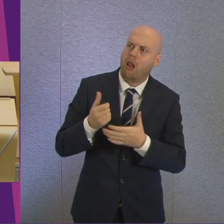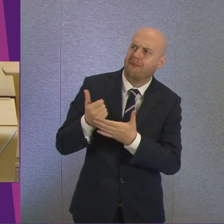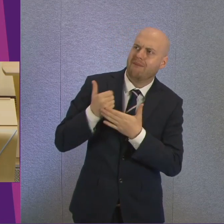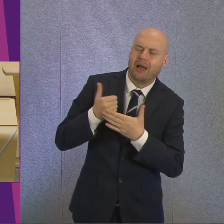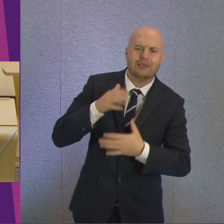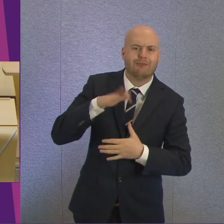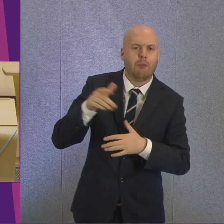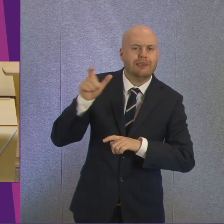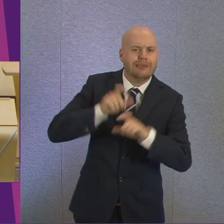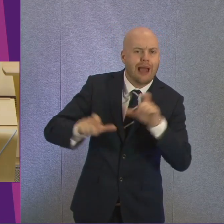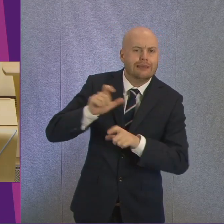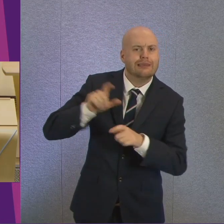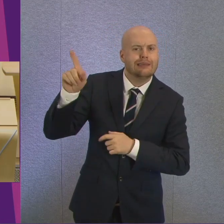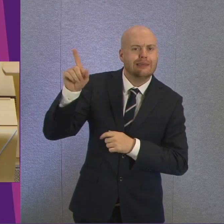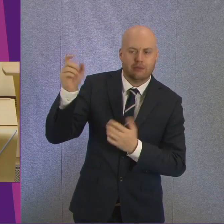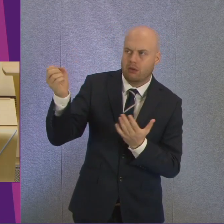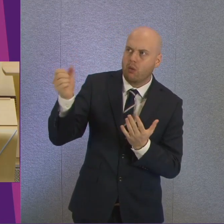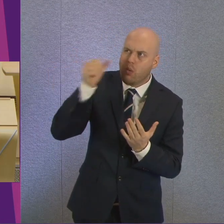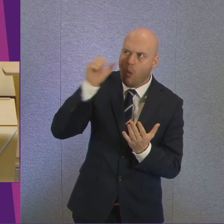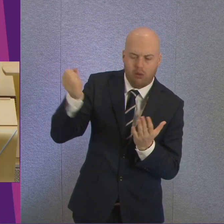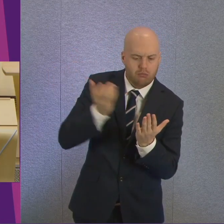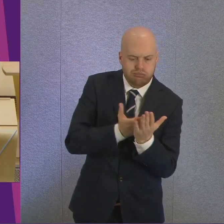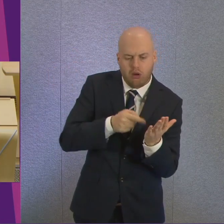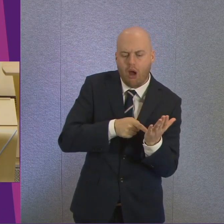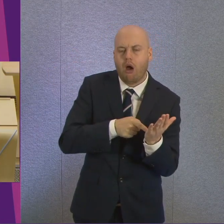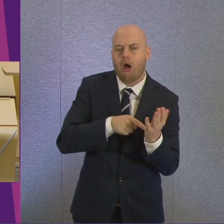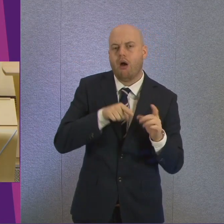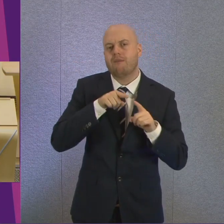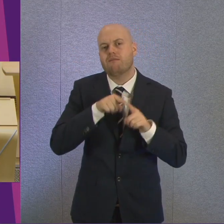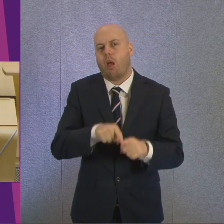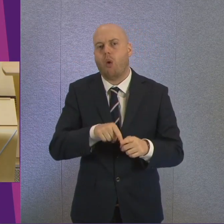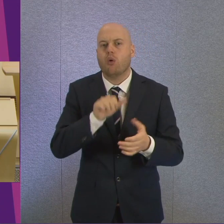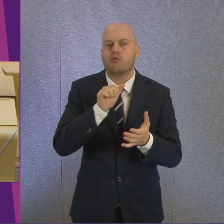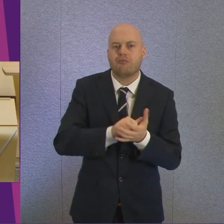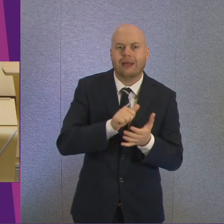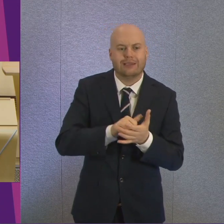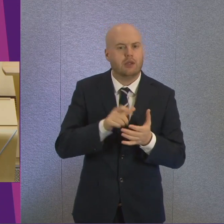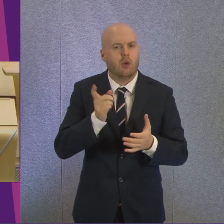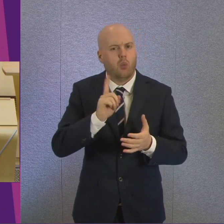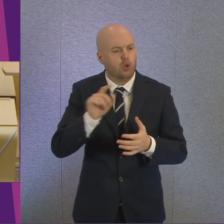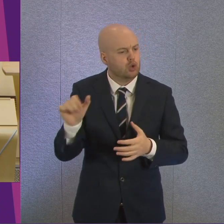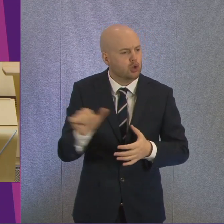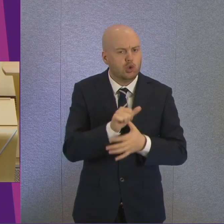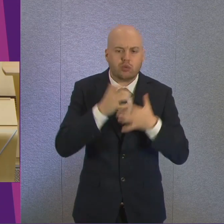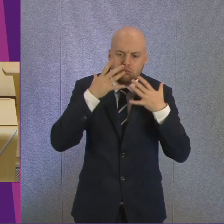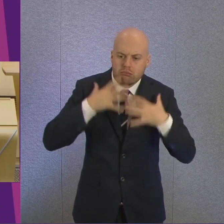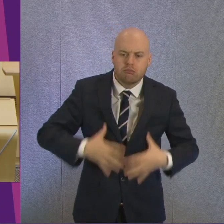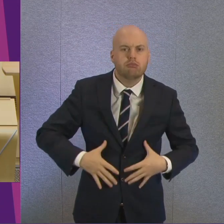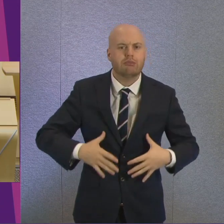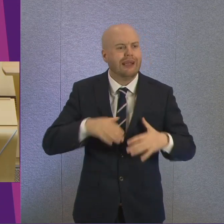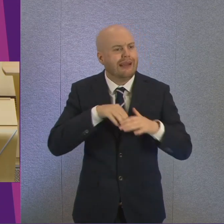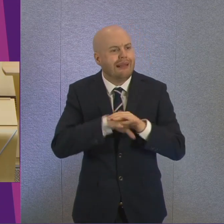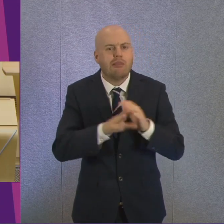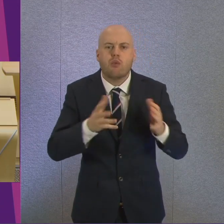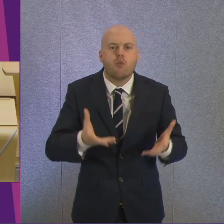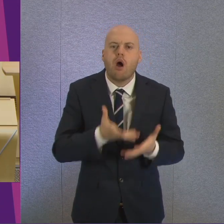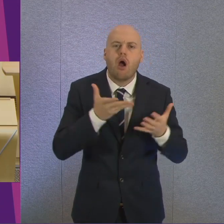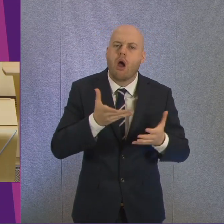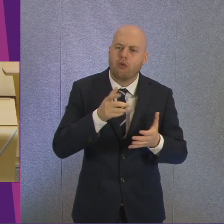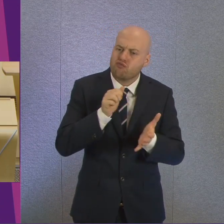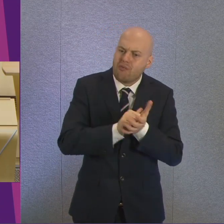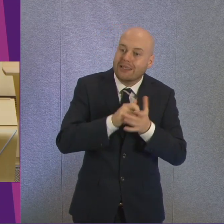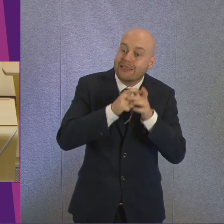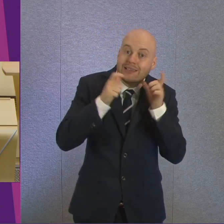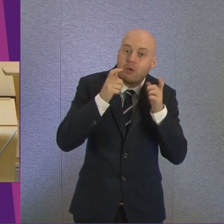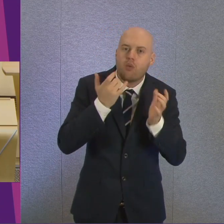develops, so that workers have clarity on the type of PPE they should wear and in which setting or scenario. I should